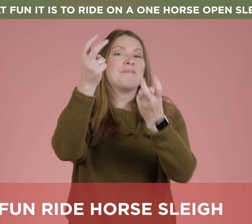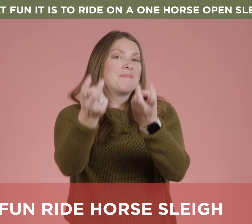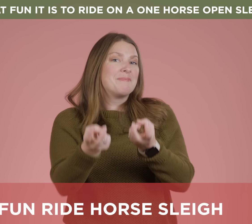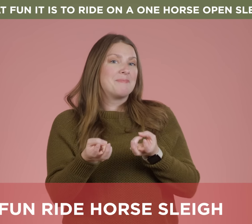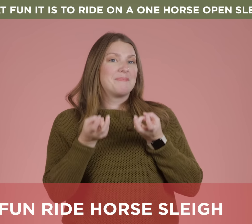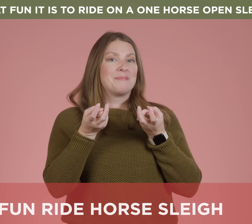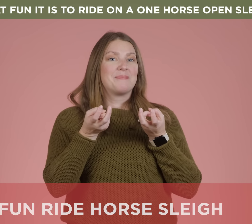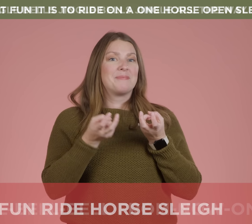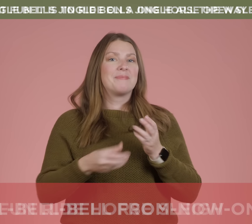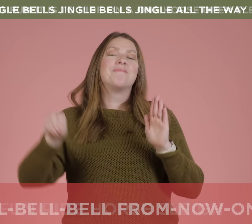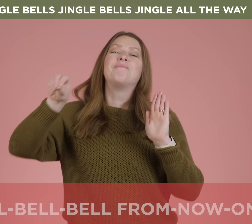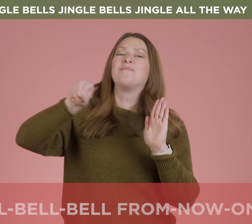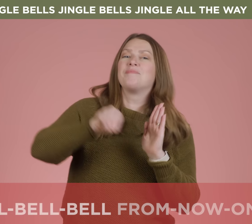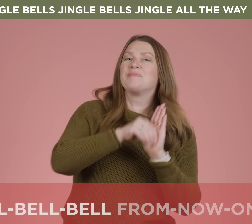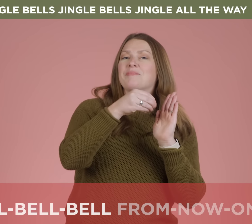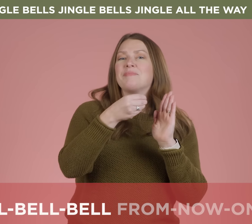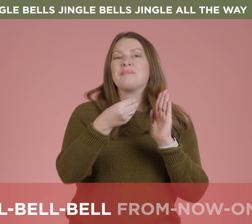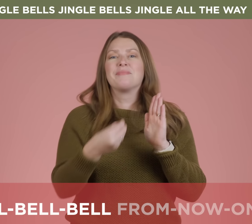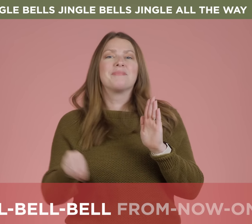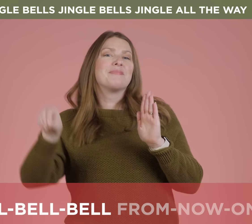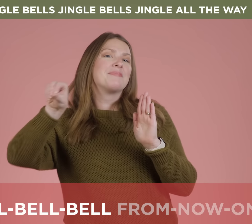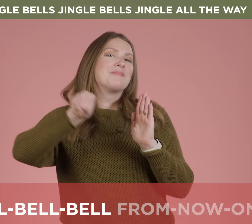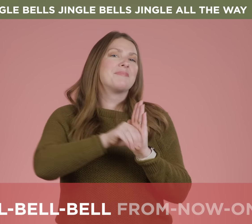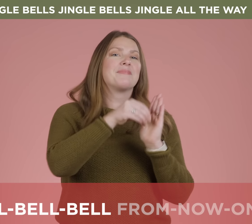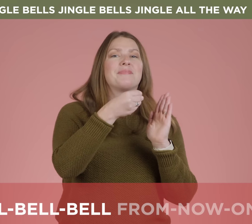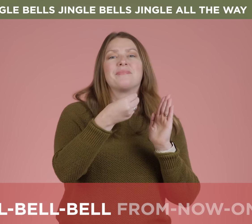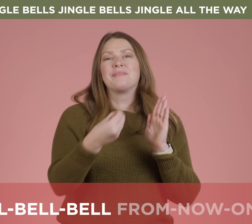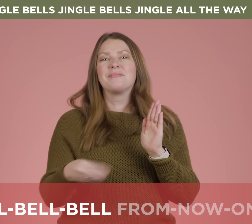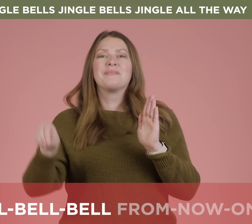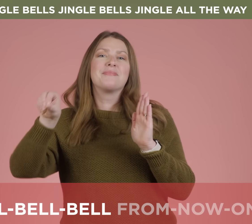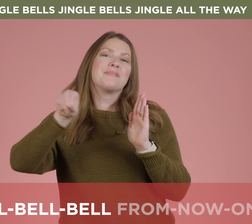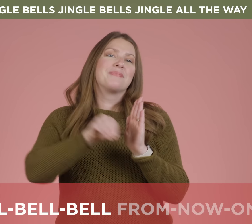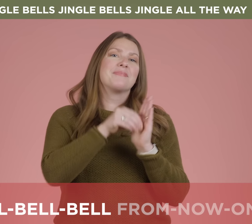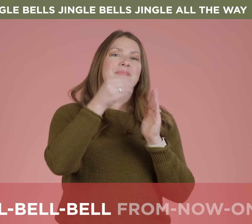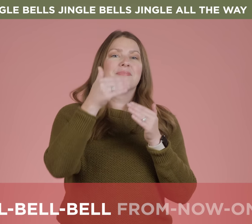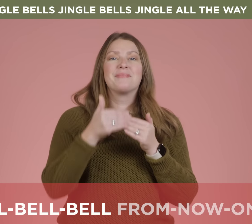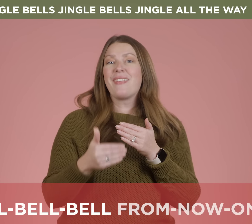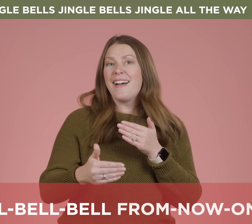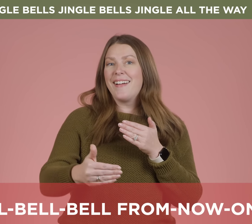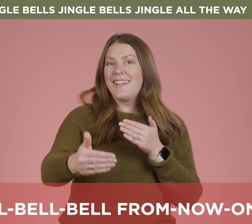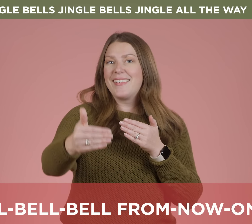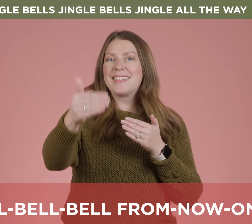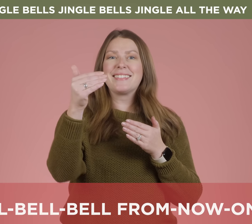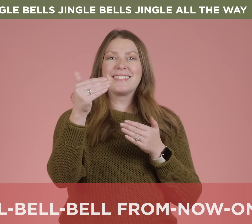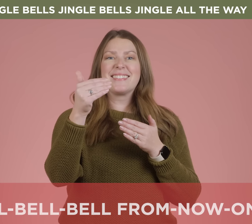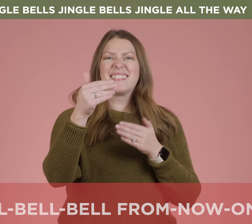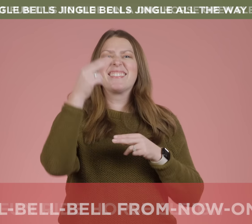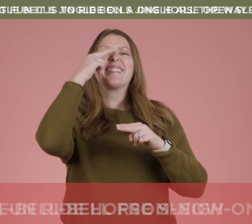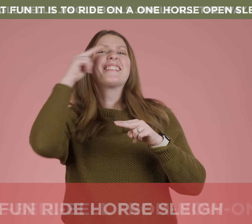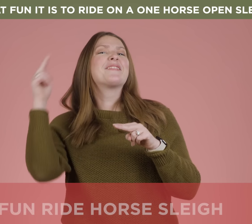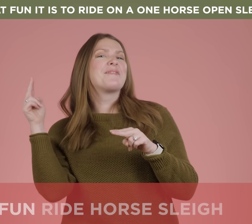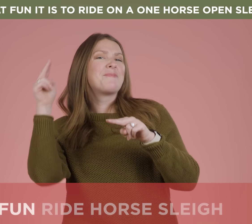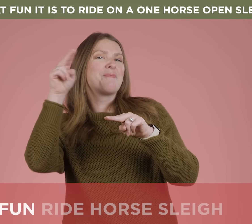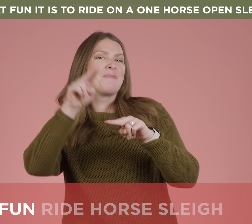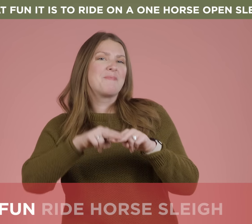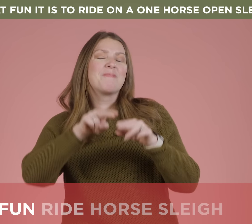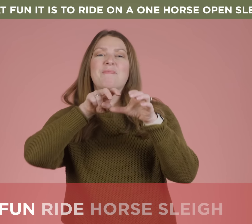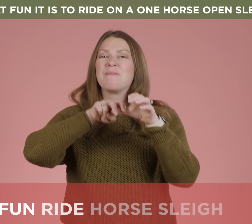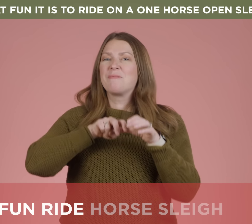open sleigh. Hey, jingle bells, jingle all the way. Oh, what fun it